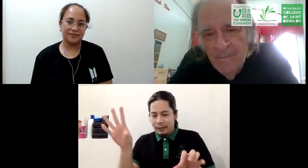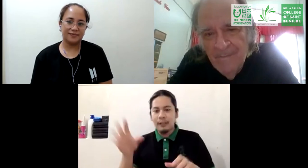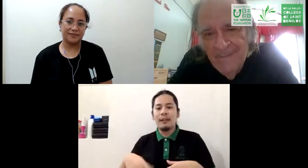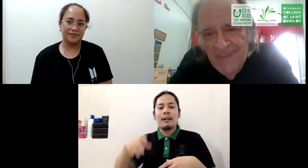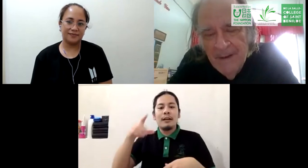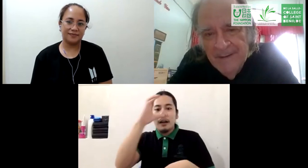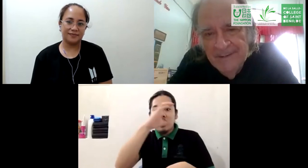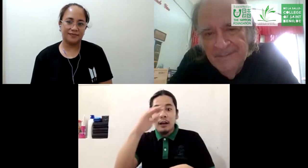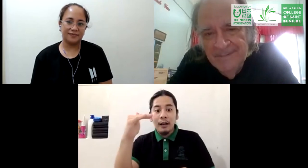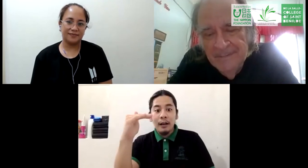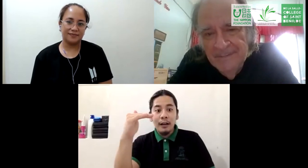So,